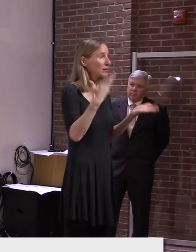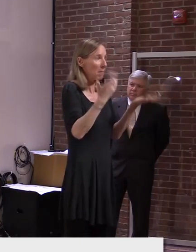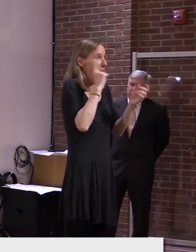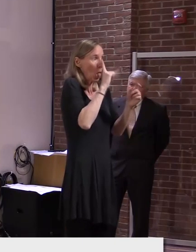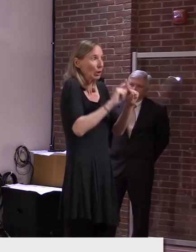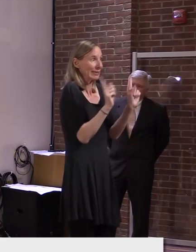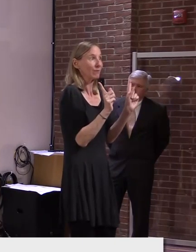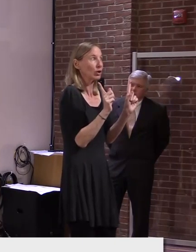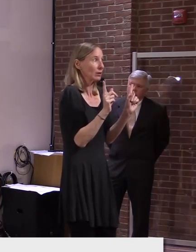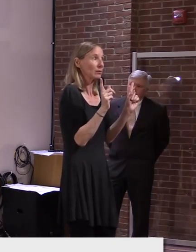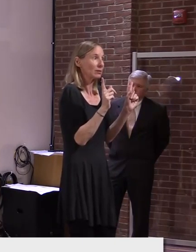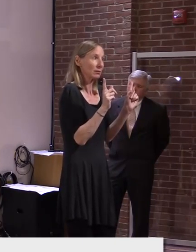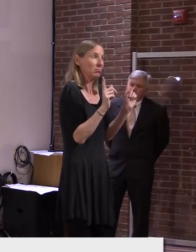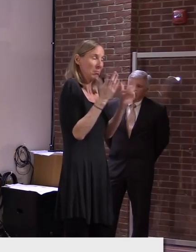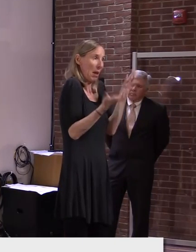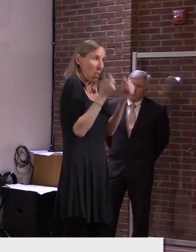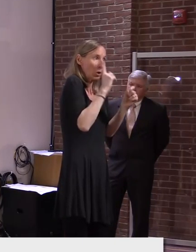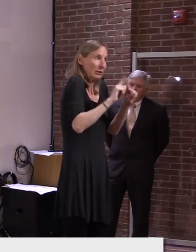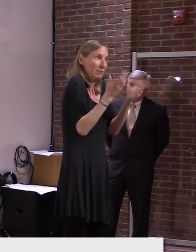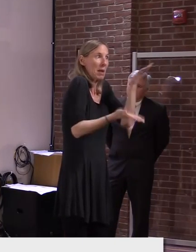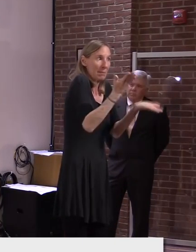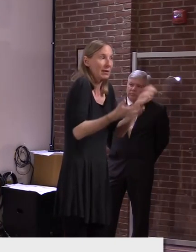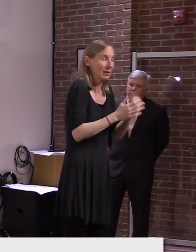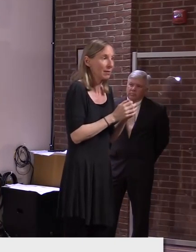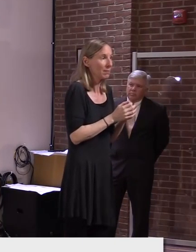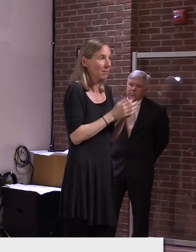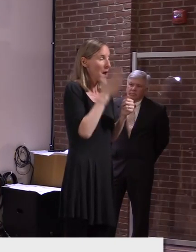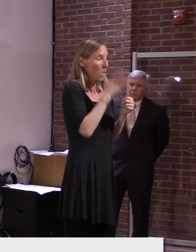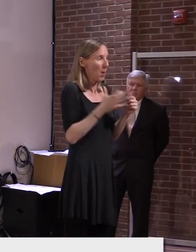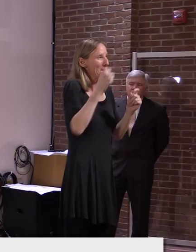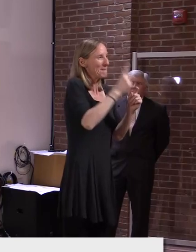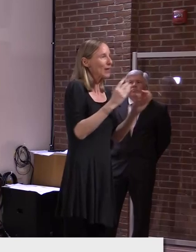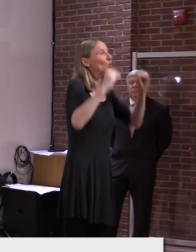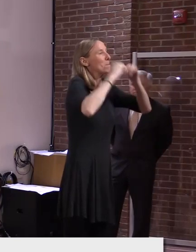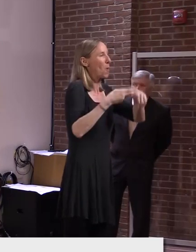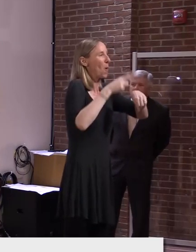but it'll be back more to normal than it has been over the last 14 months.